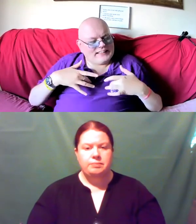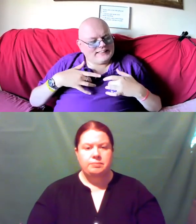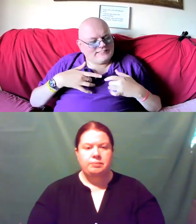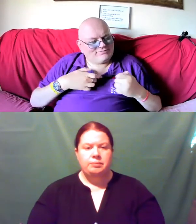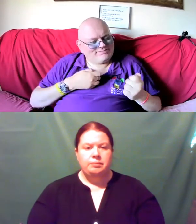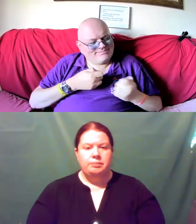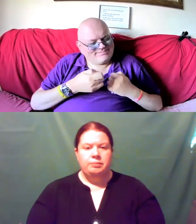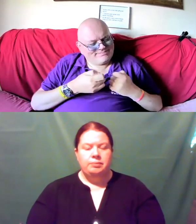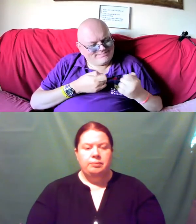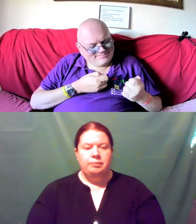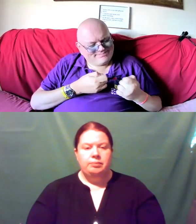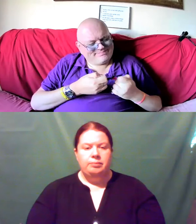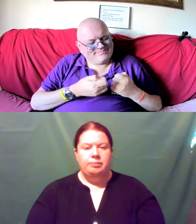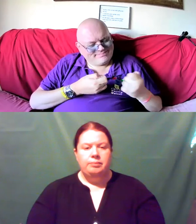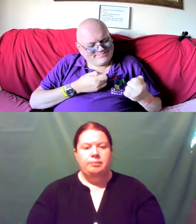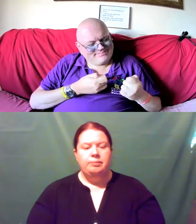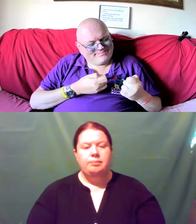so that I'm not